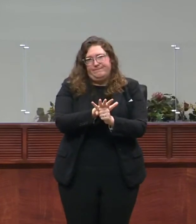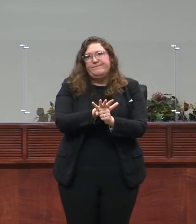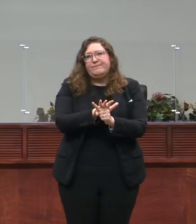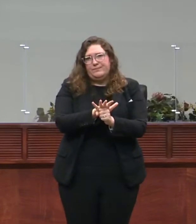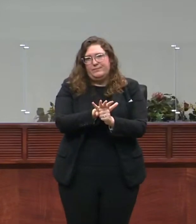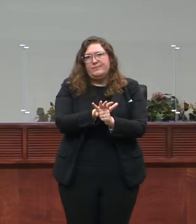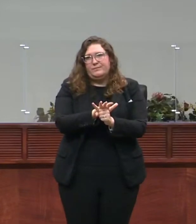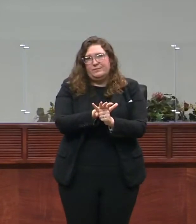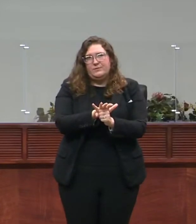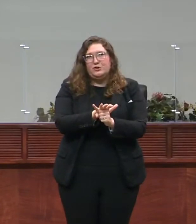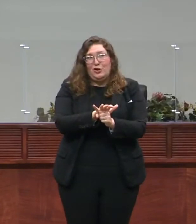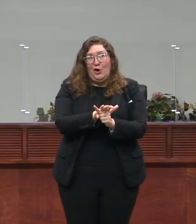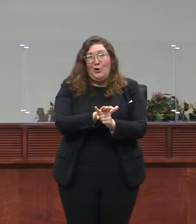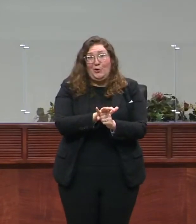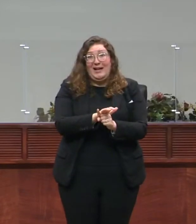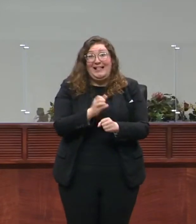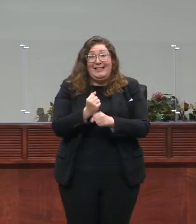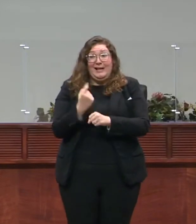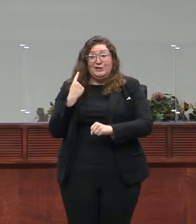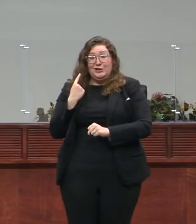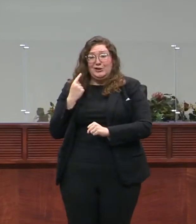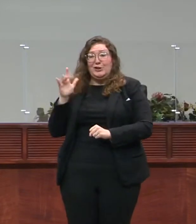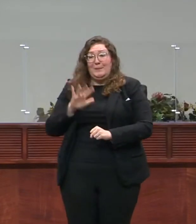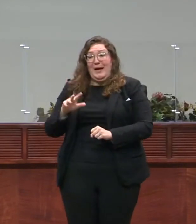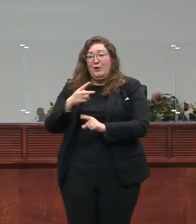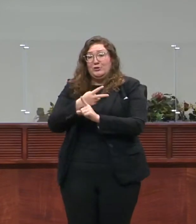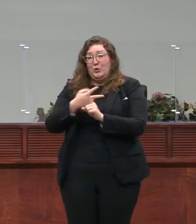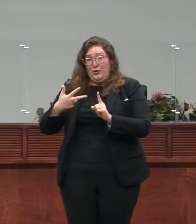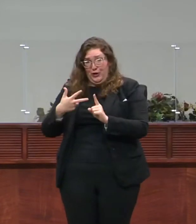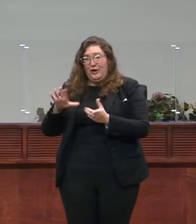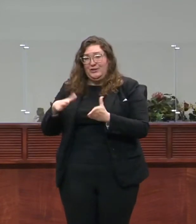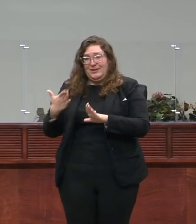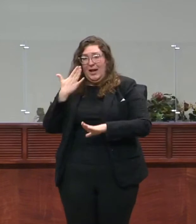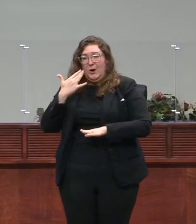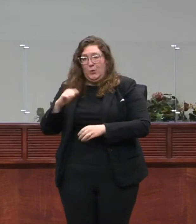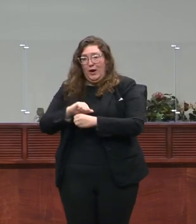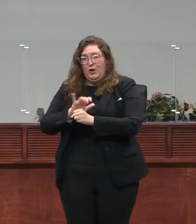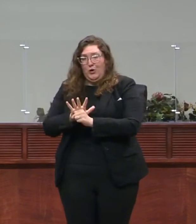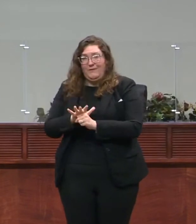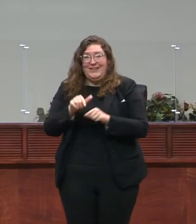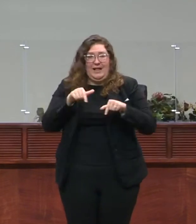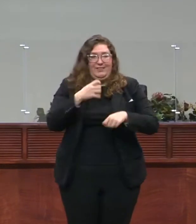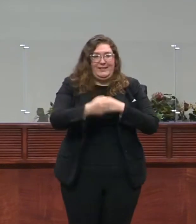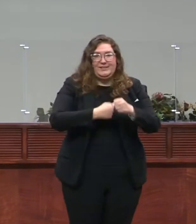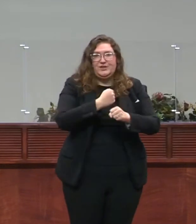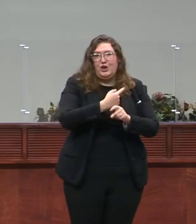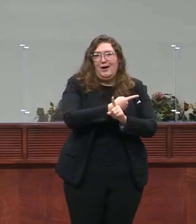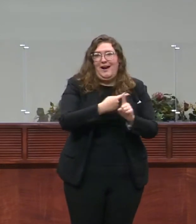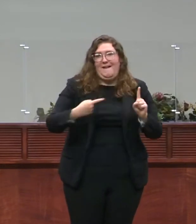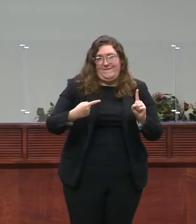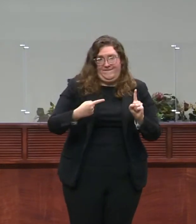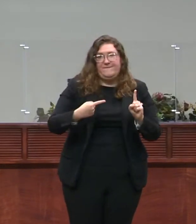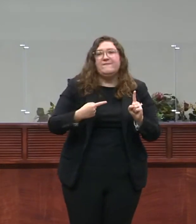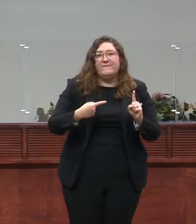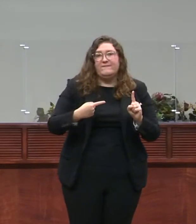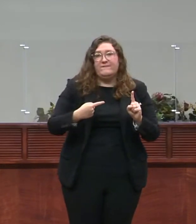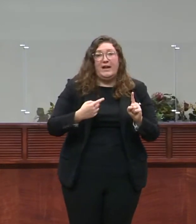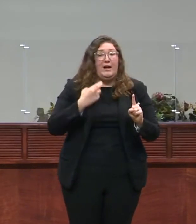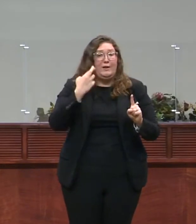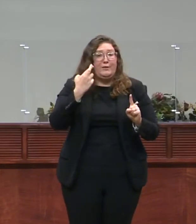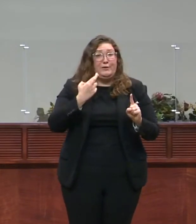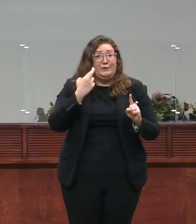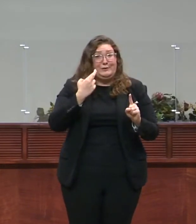2/3 to about half. And I think that part of that decline this year is attributed to the fact that